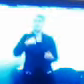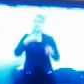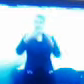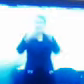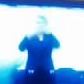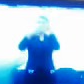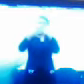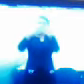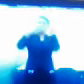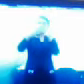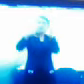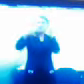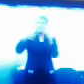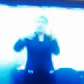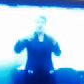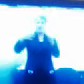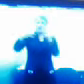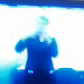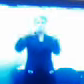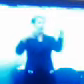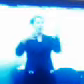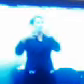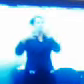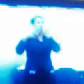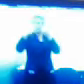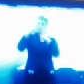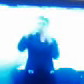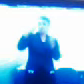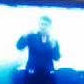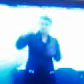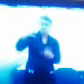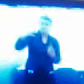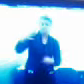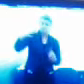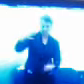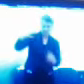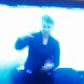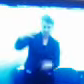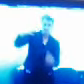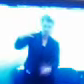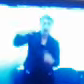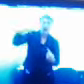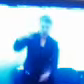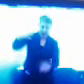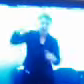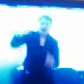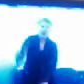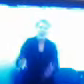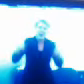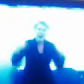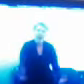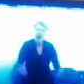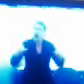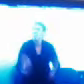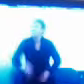And the carpenter said, "What did you eat?" And it said, "I ate all of these things, the gruel, the cat, the birds," and the list goes